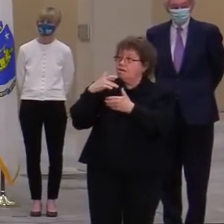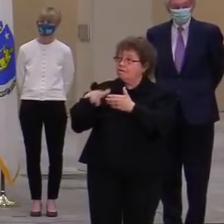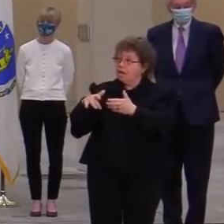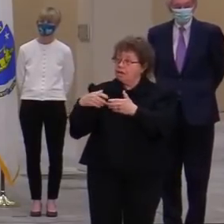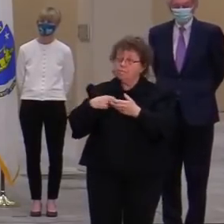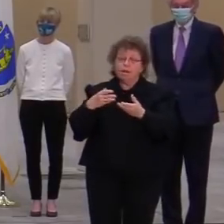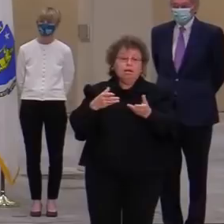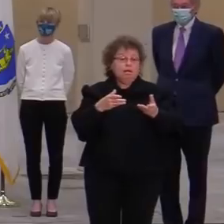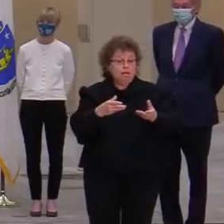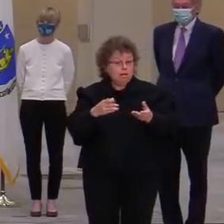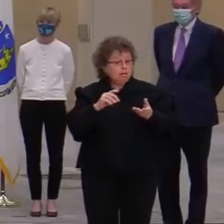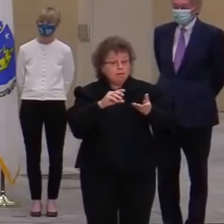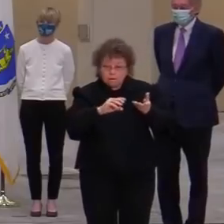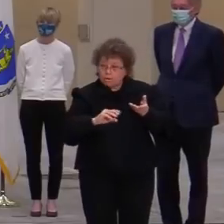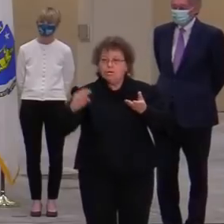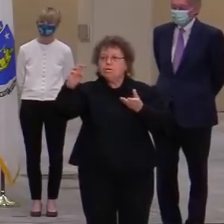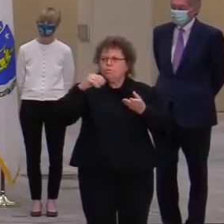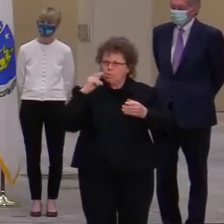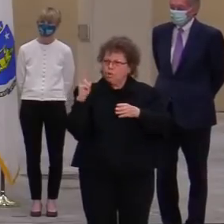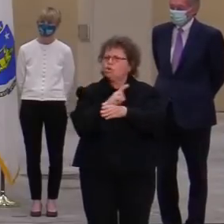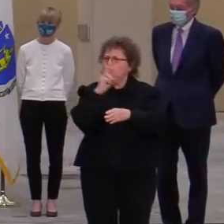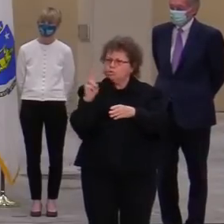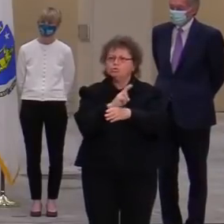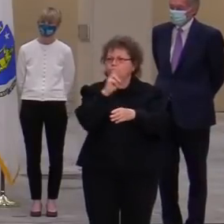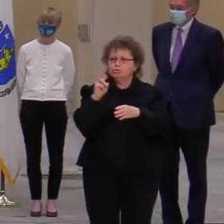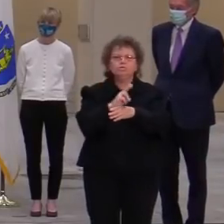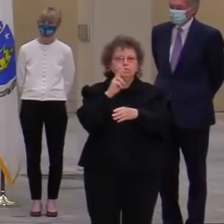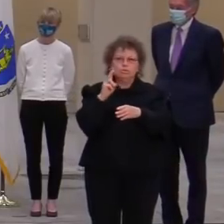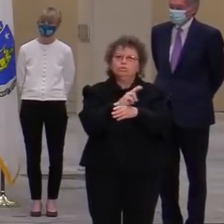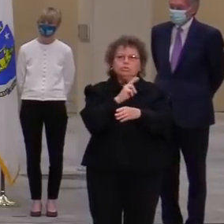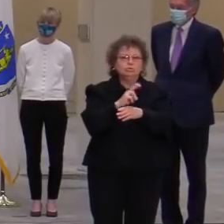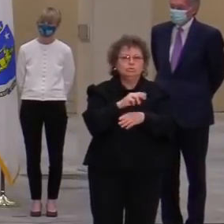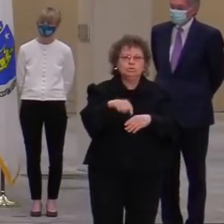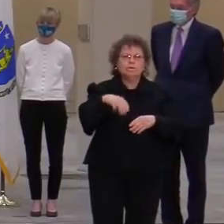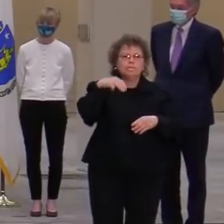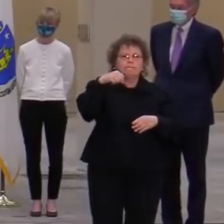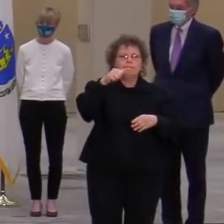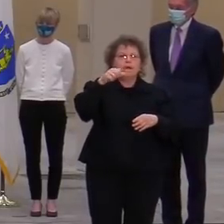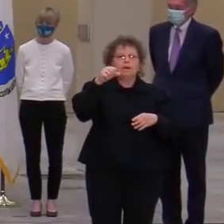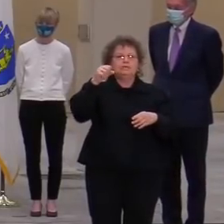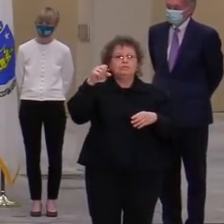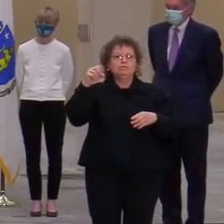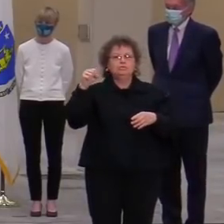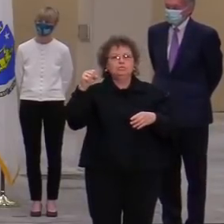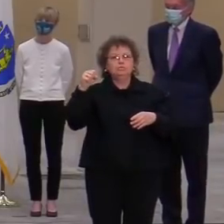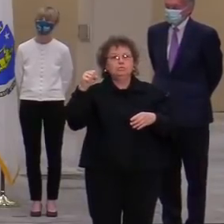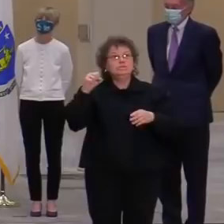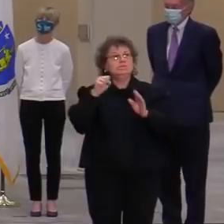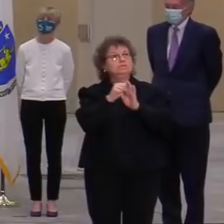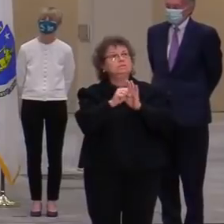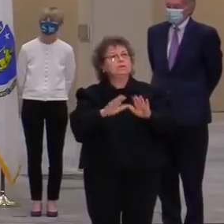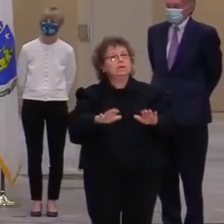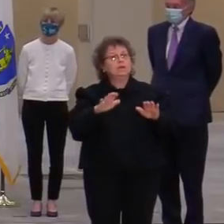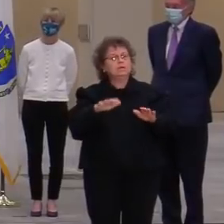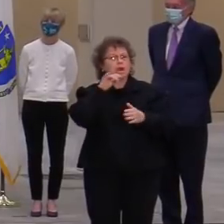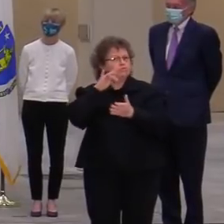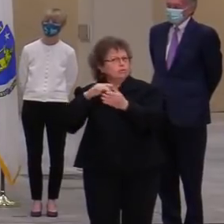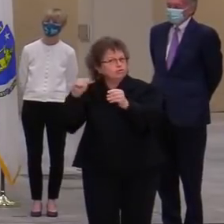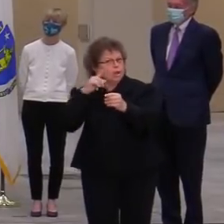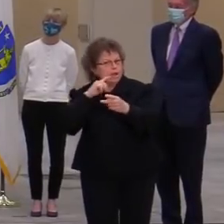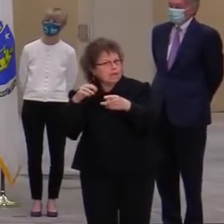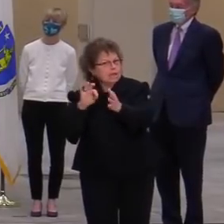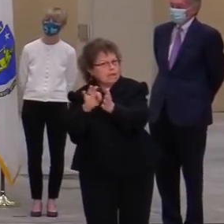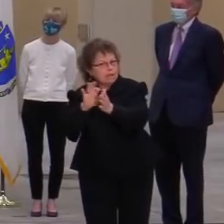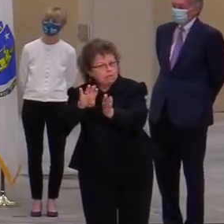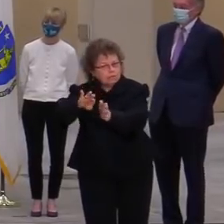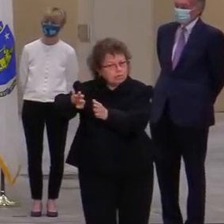put them to use right away. I mean, we have the Commonwealth state system, not counting the retail pharmacies, is currently vaccinating at